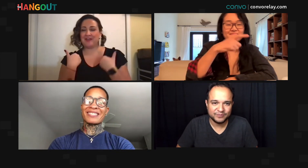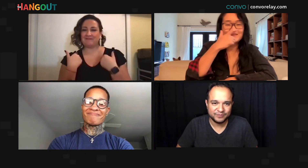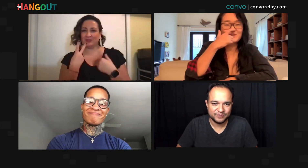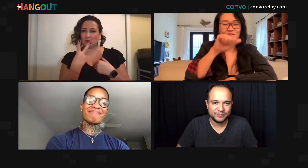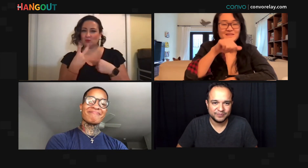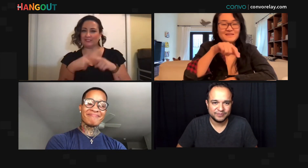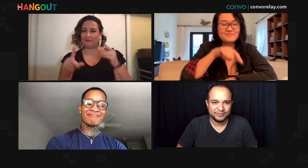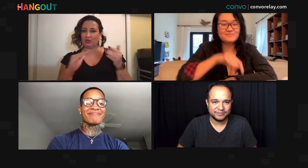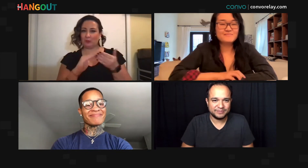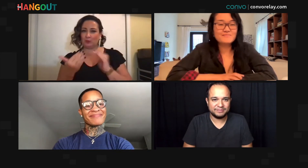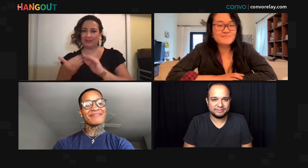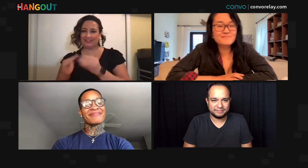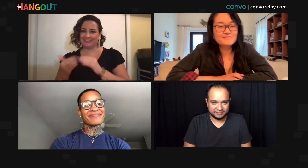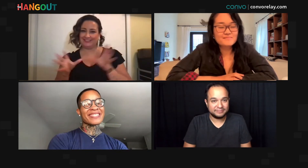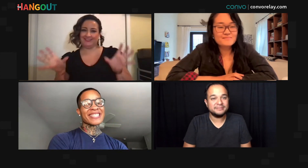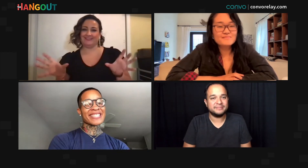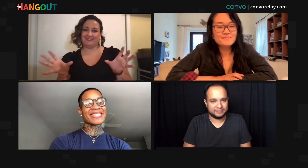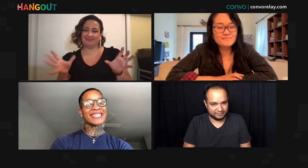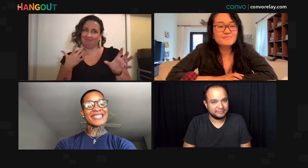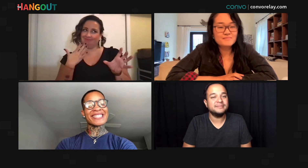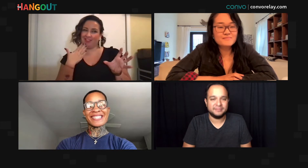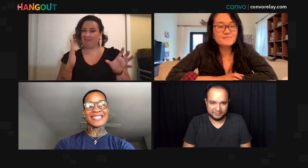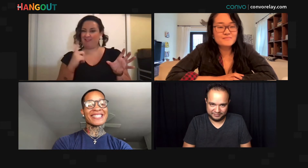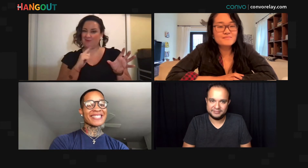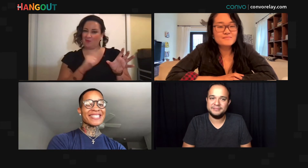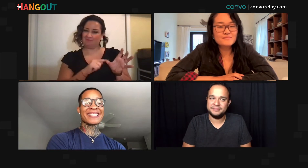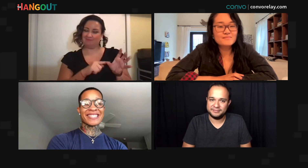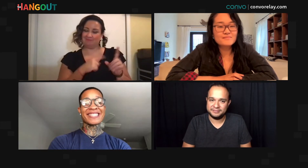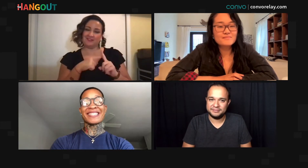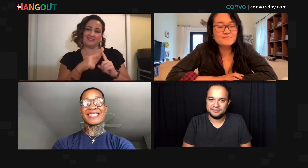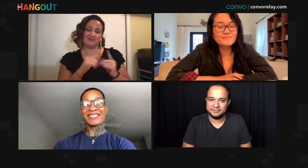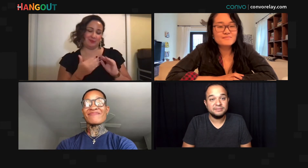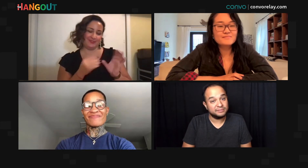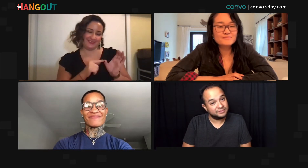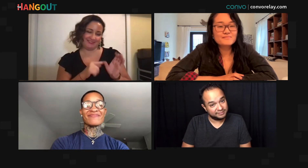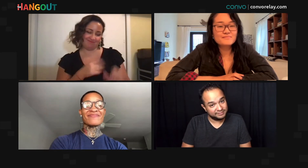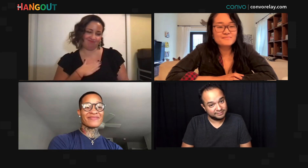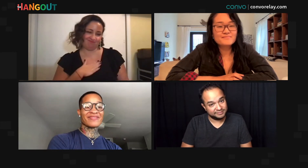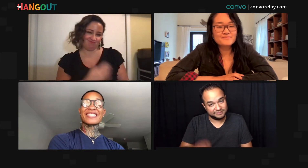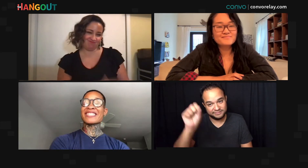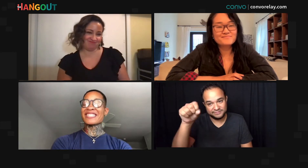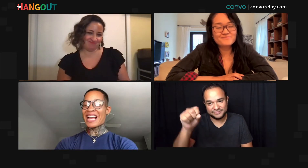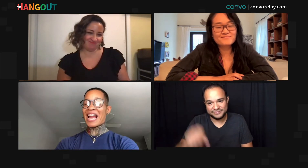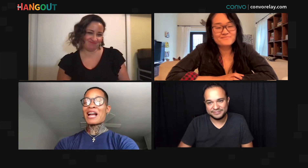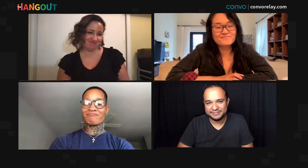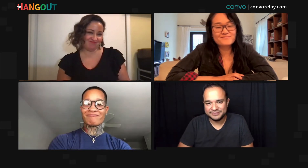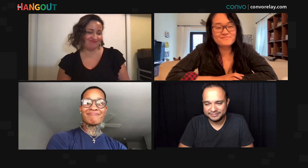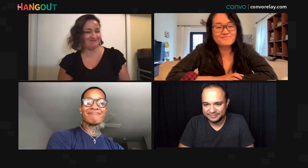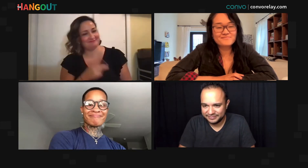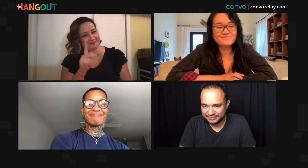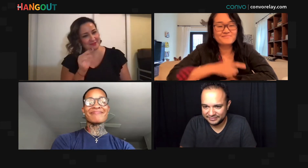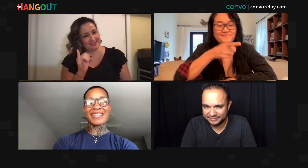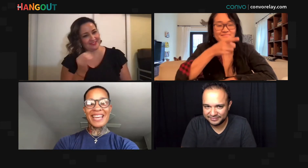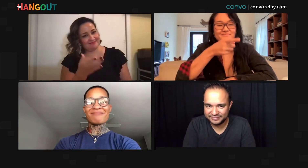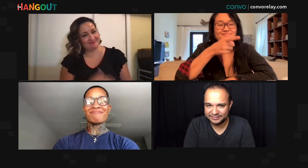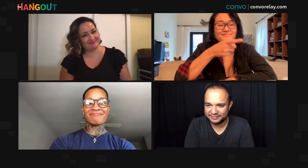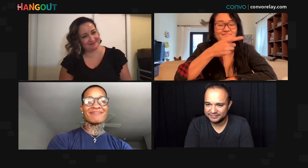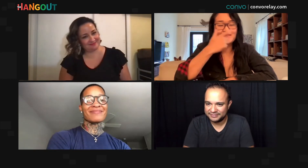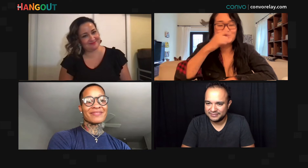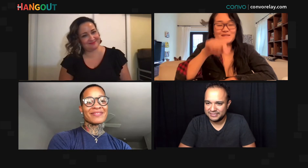lucky. You're definitely blessed. This is Dre. And this is Melissa. There's two different communities, but I'm really glad that you found